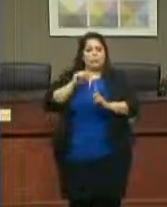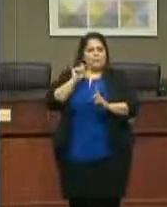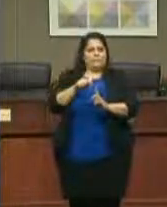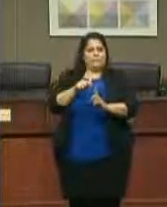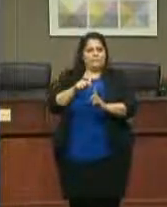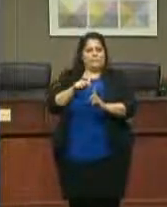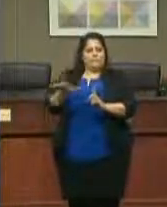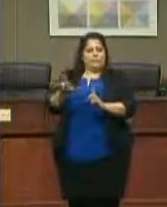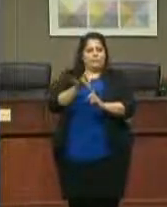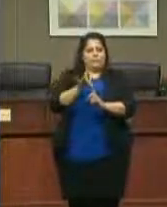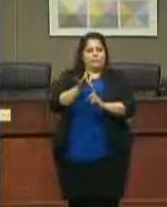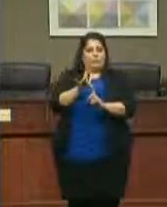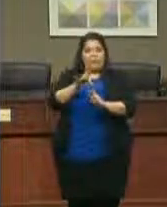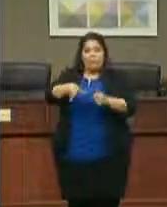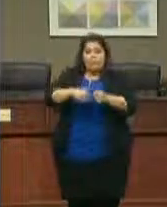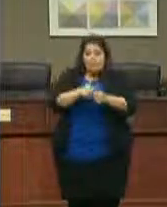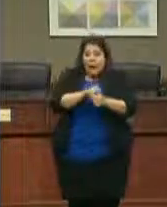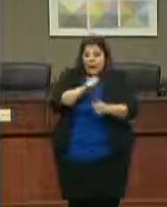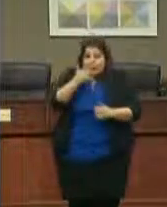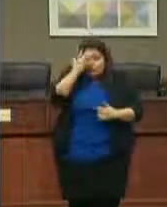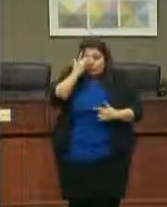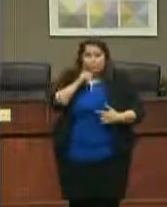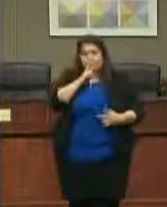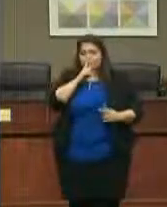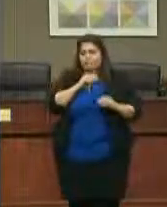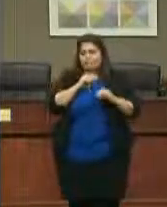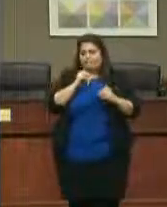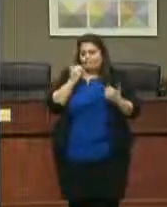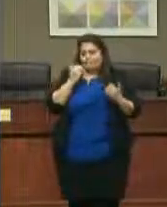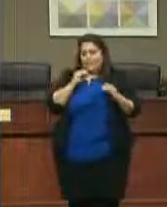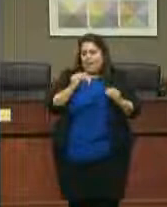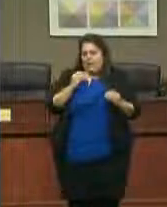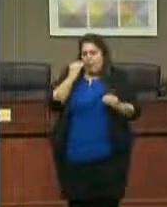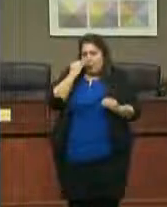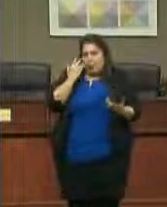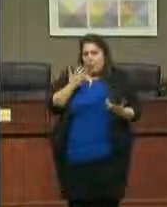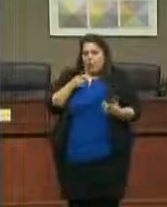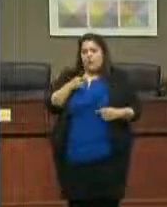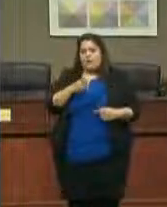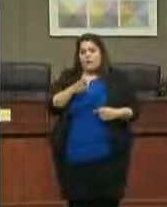No underlying conditions that we know. That person was hospitalized also for a day.